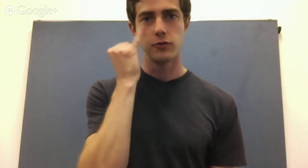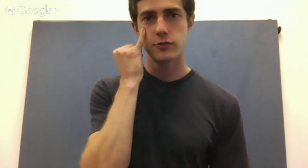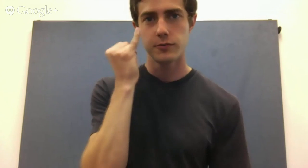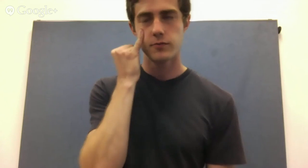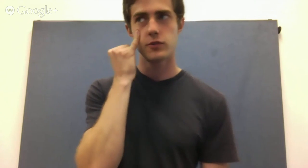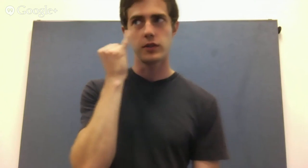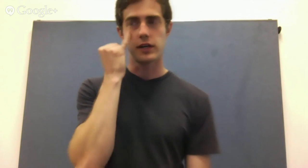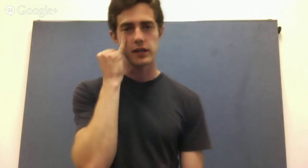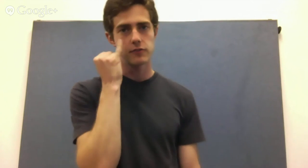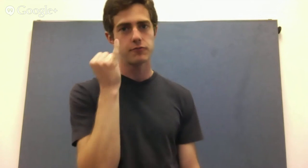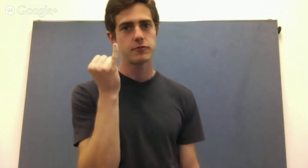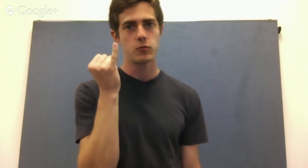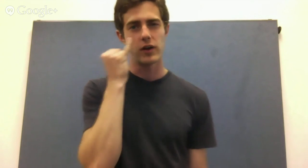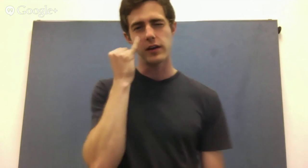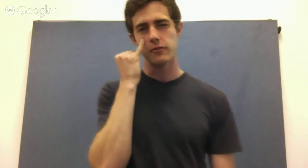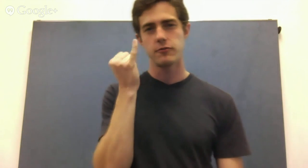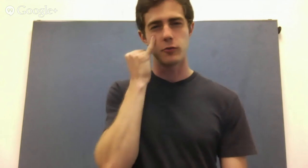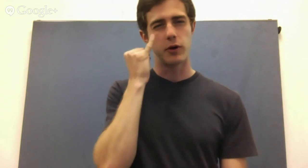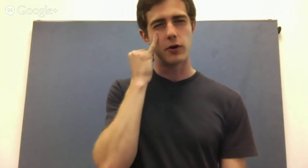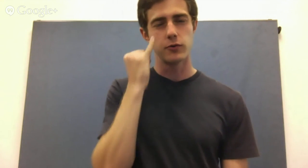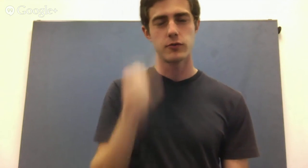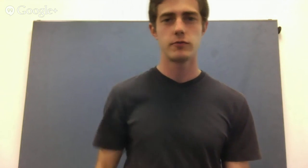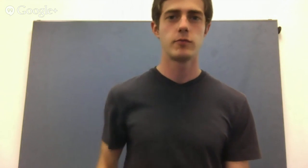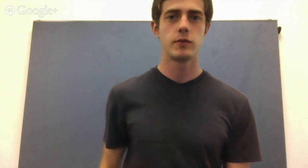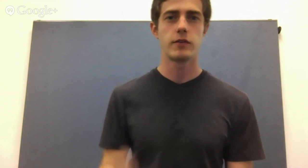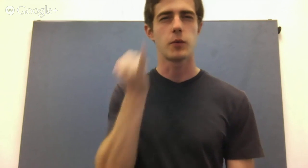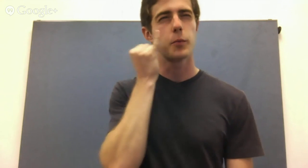suppose. So like if, what if, suppose. It's like,